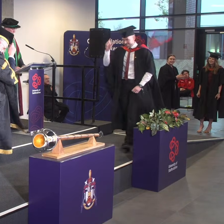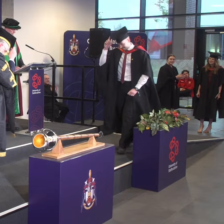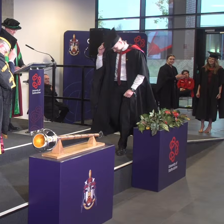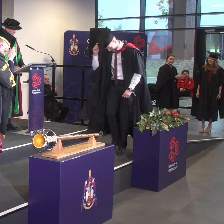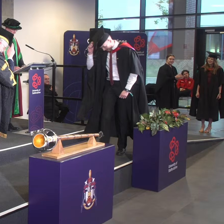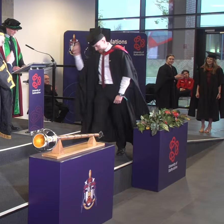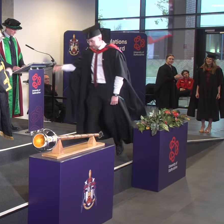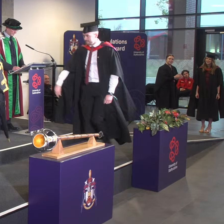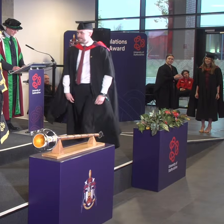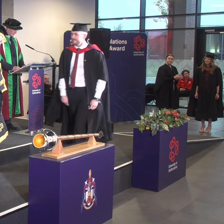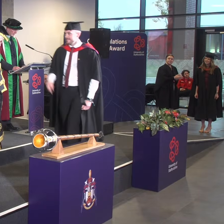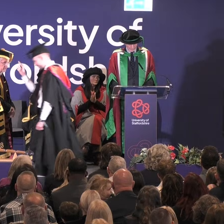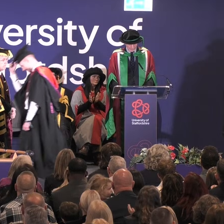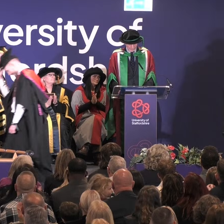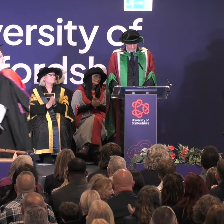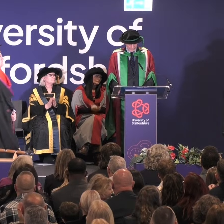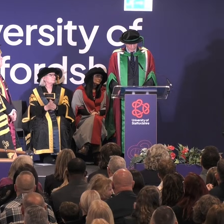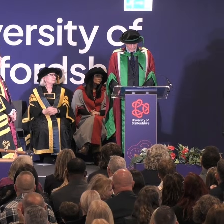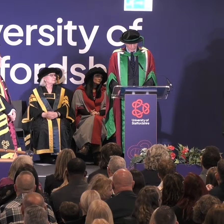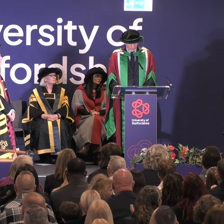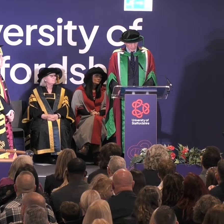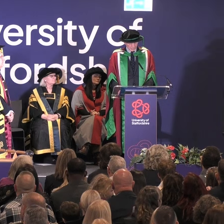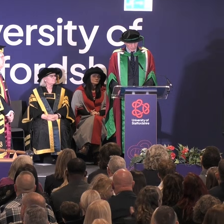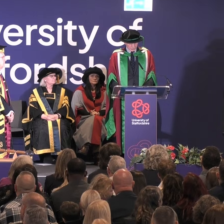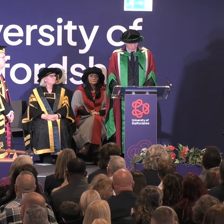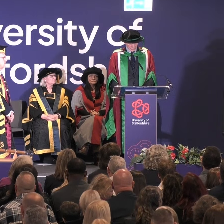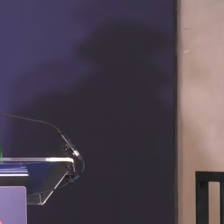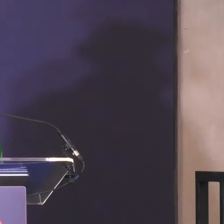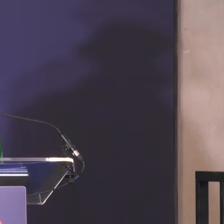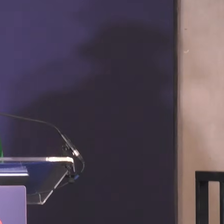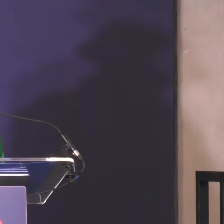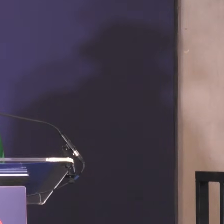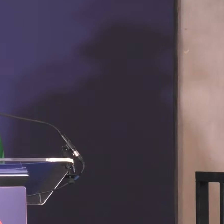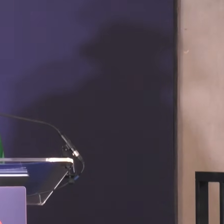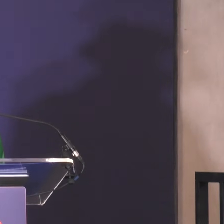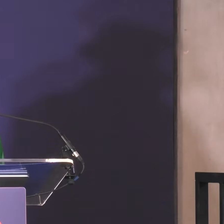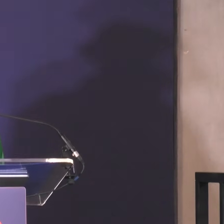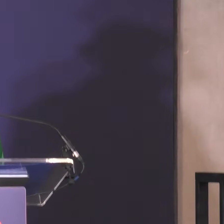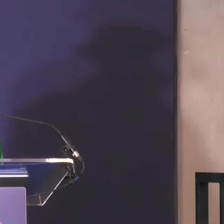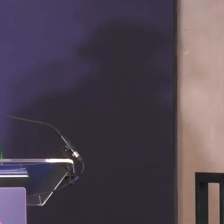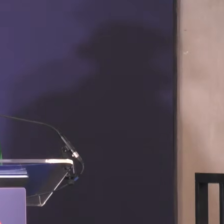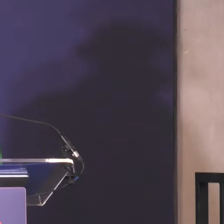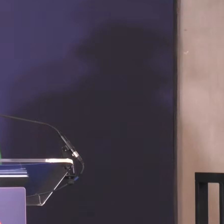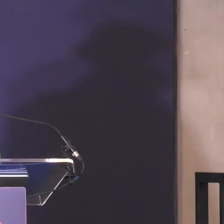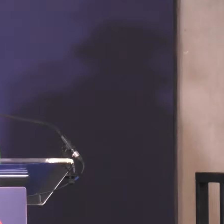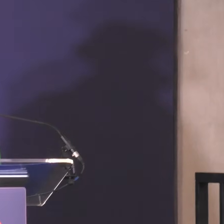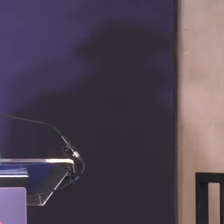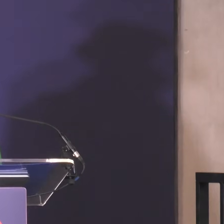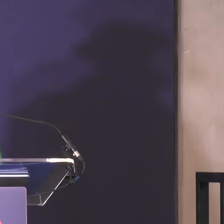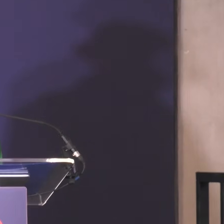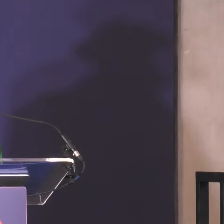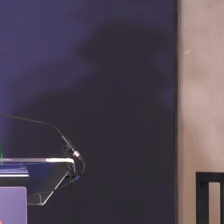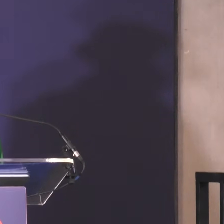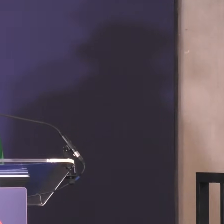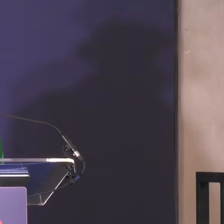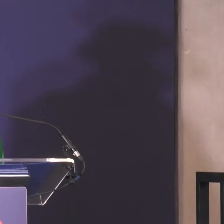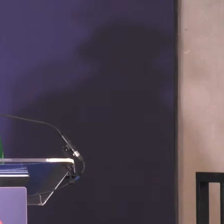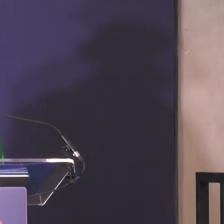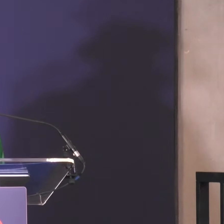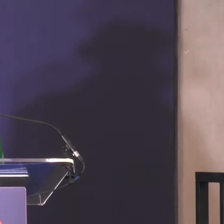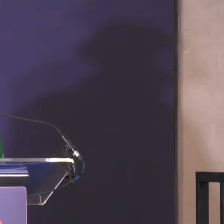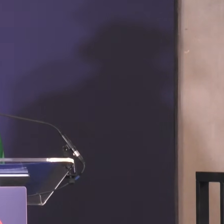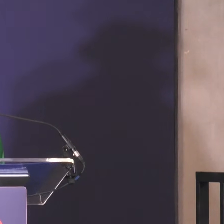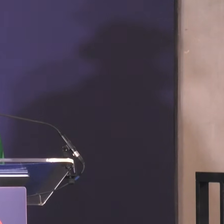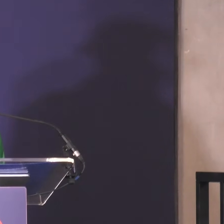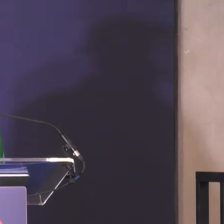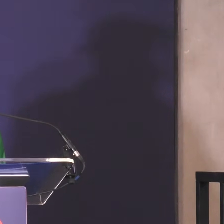Master's degree in Legal Practice, receiving the Social Work, Law and Criminology